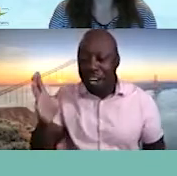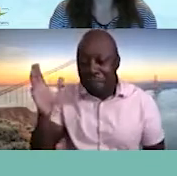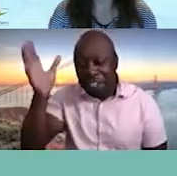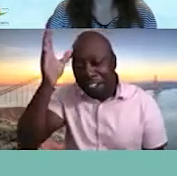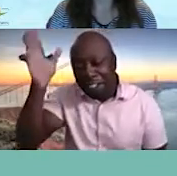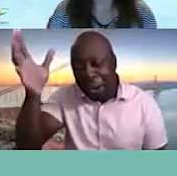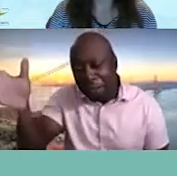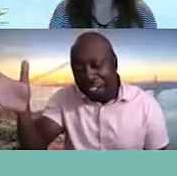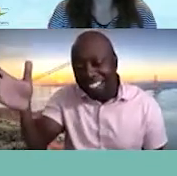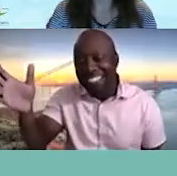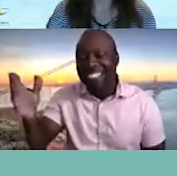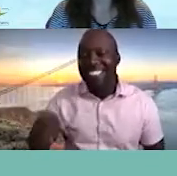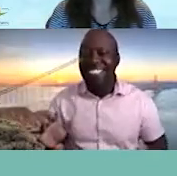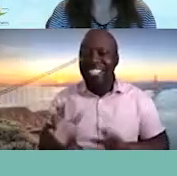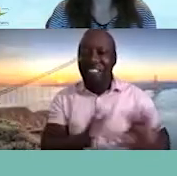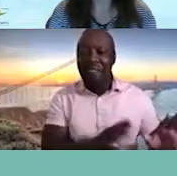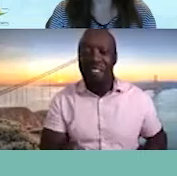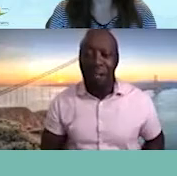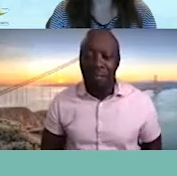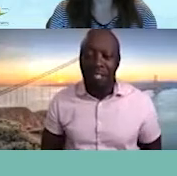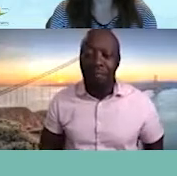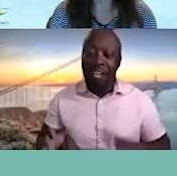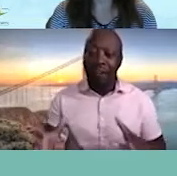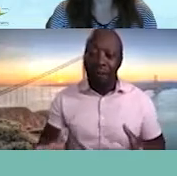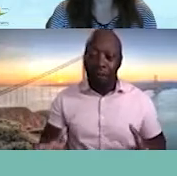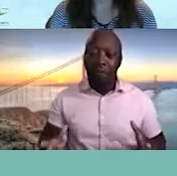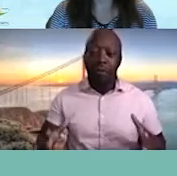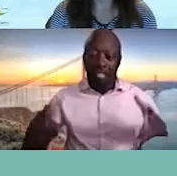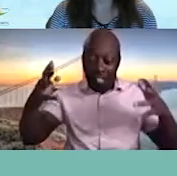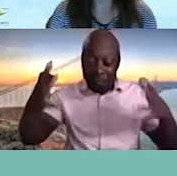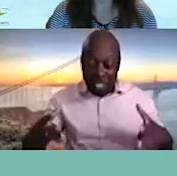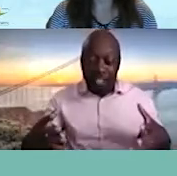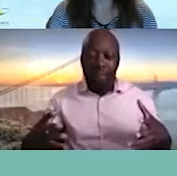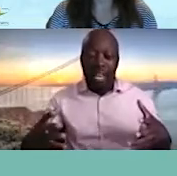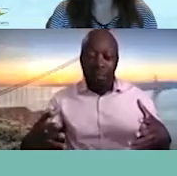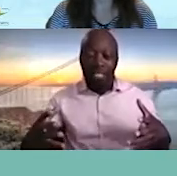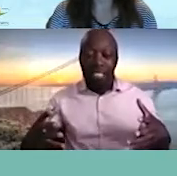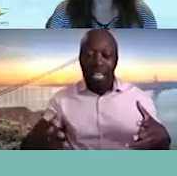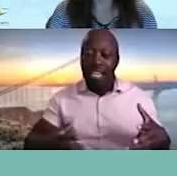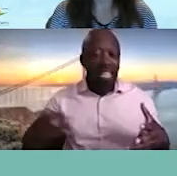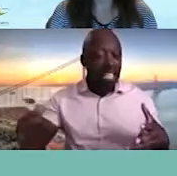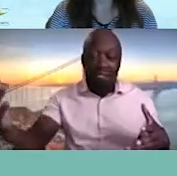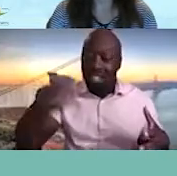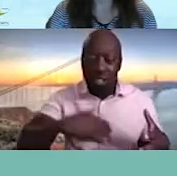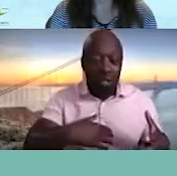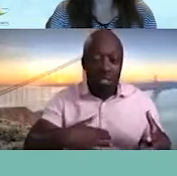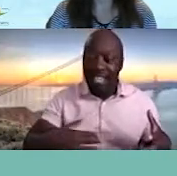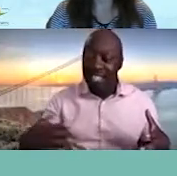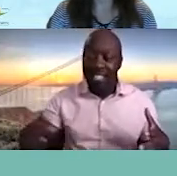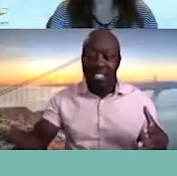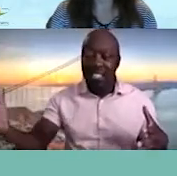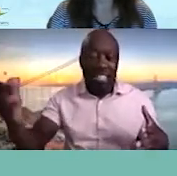maybe grandma and grandpa. Let's save that for them. But at home with their immediate family, even